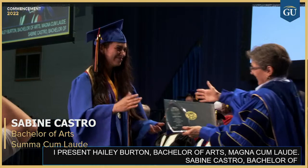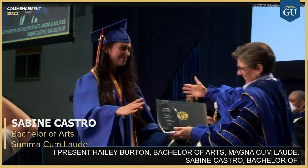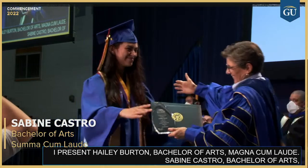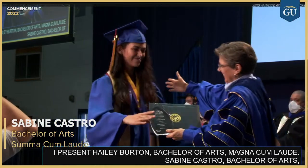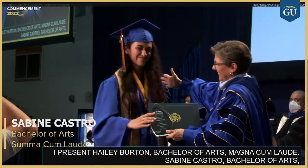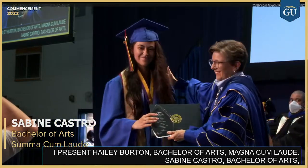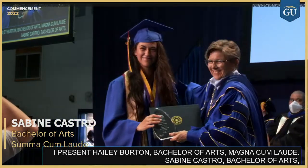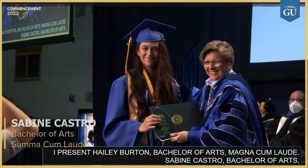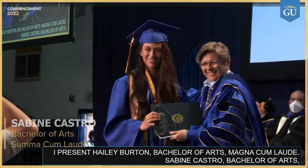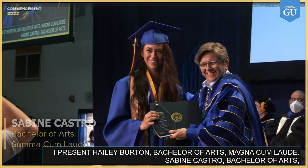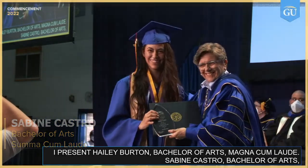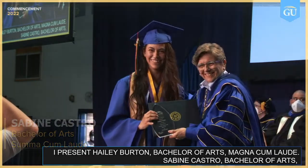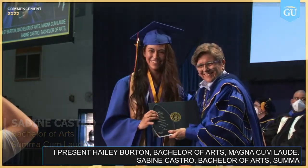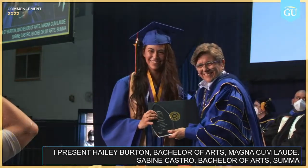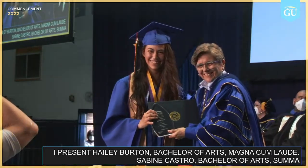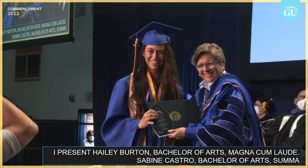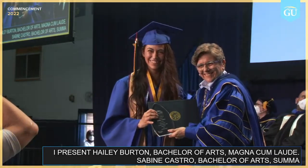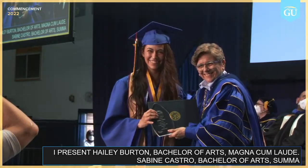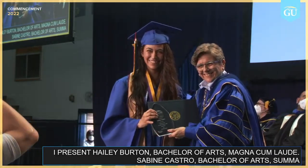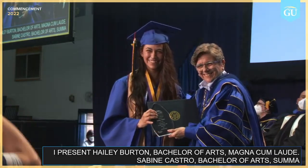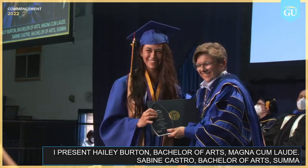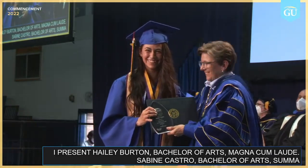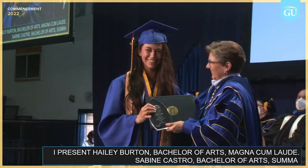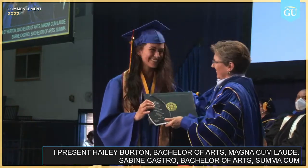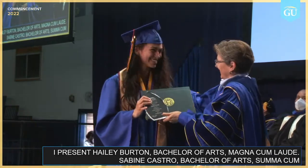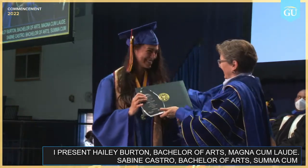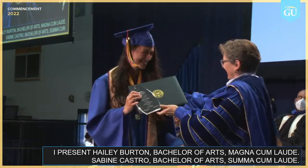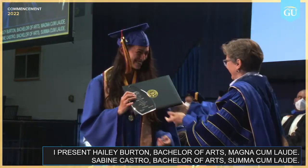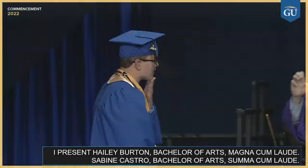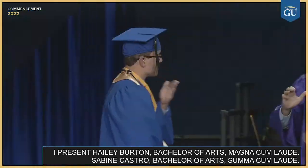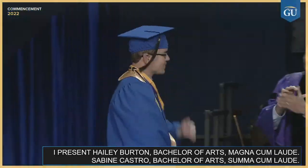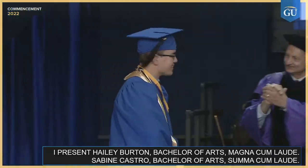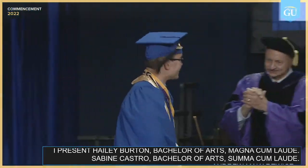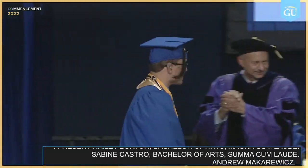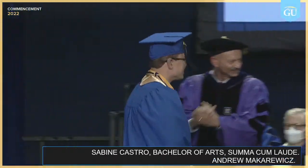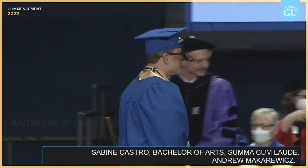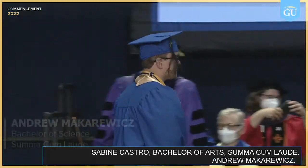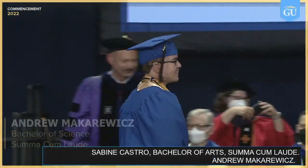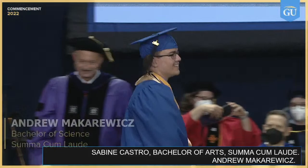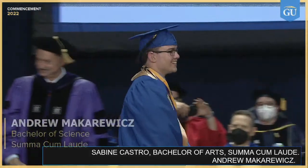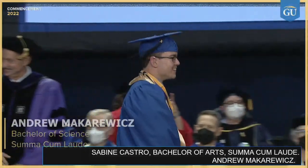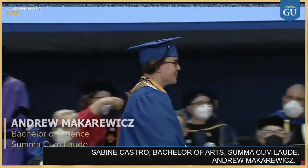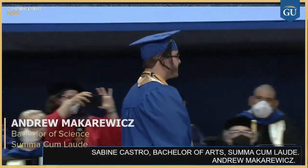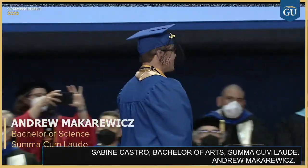Andrew McCarowitz, Bachelor of Science, summa cum laude.